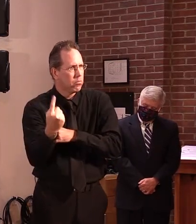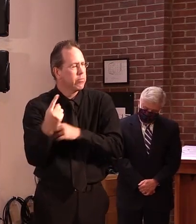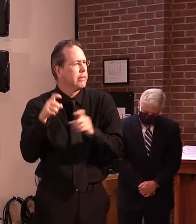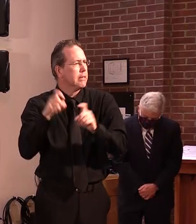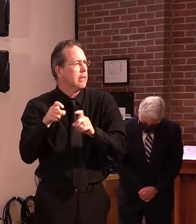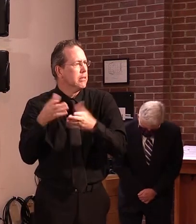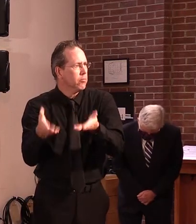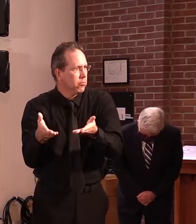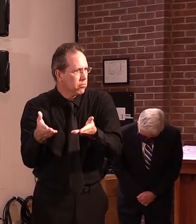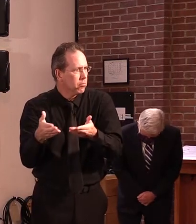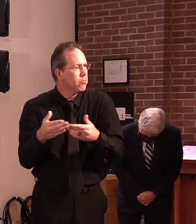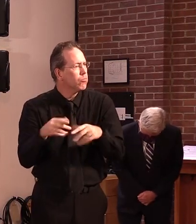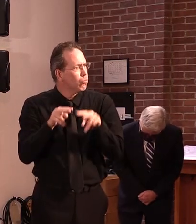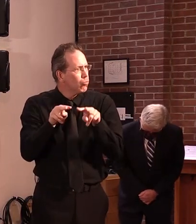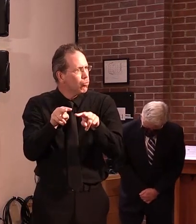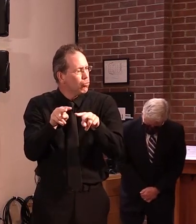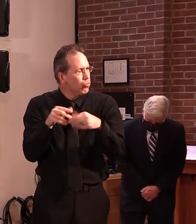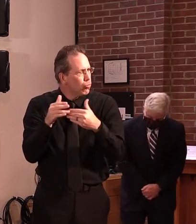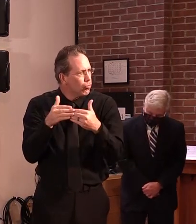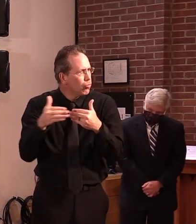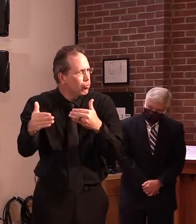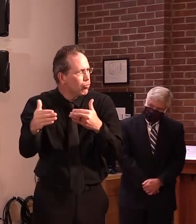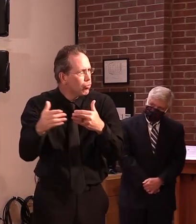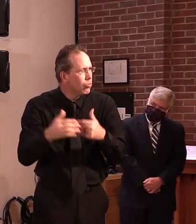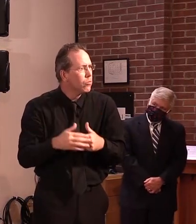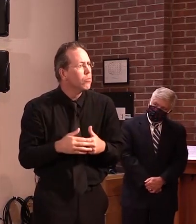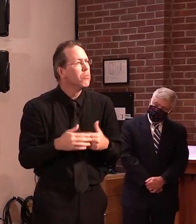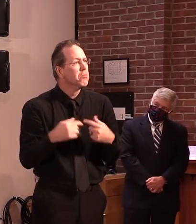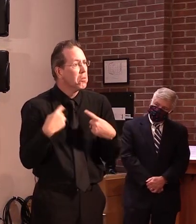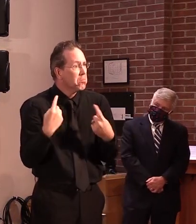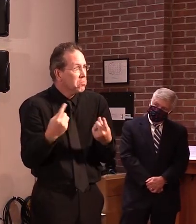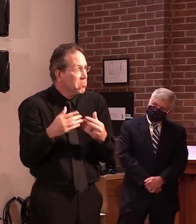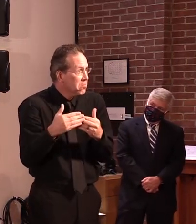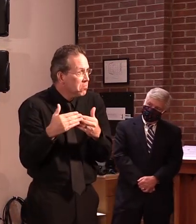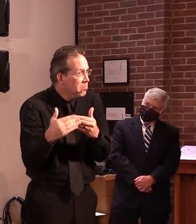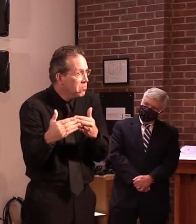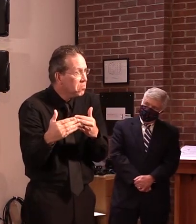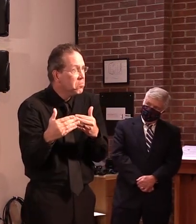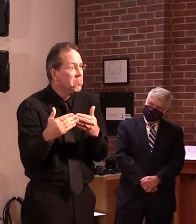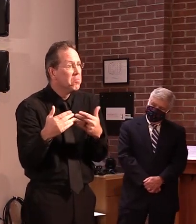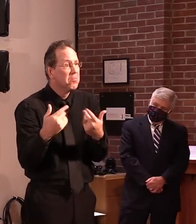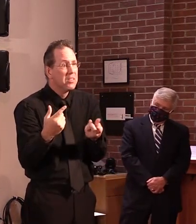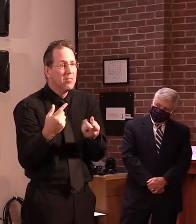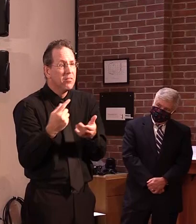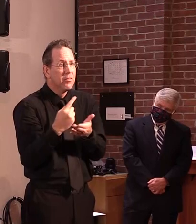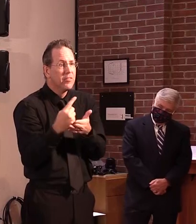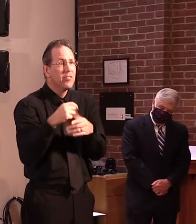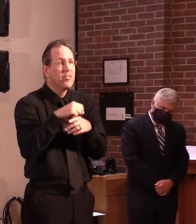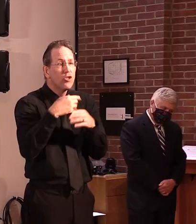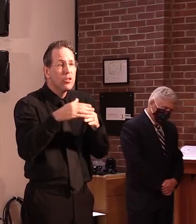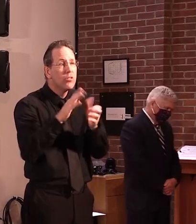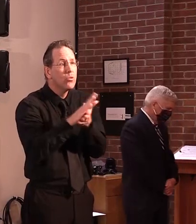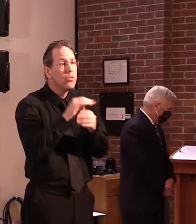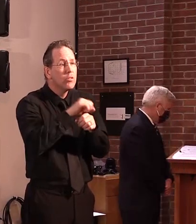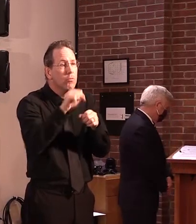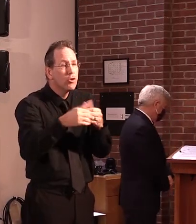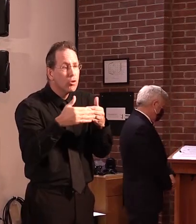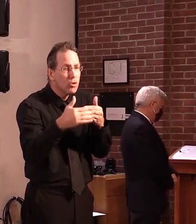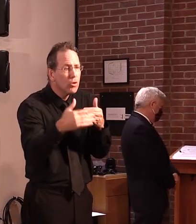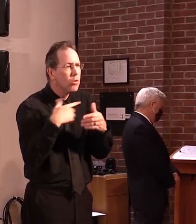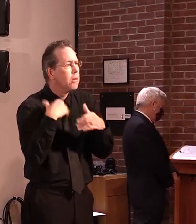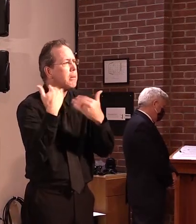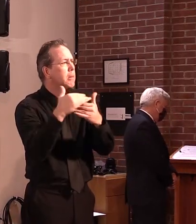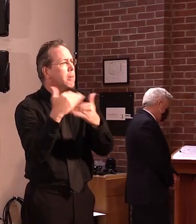real issue with why the semester has been designed the way it is, where it's very compressed and there are